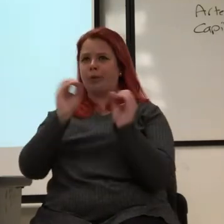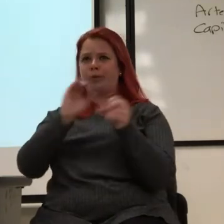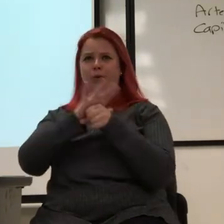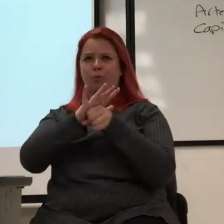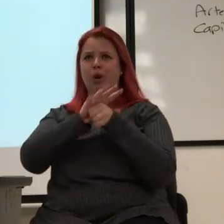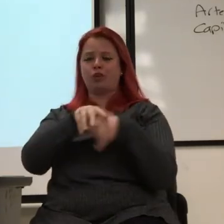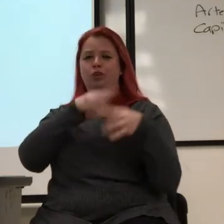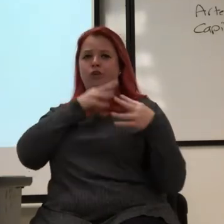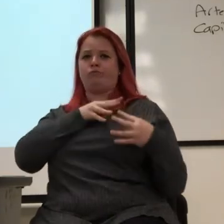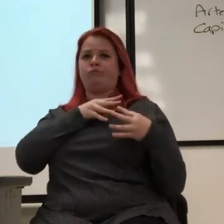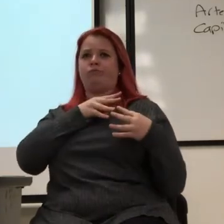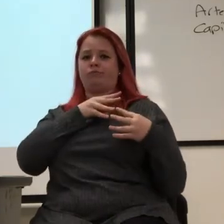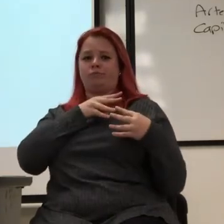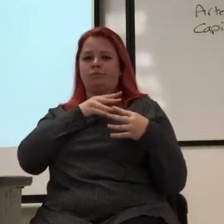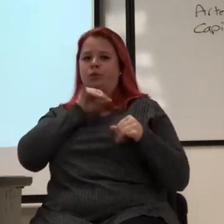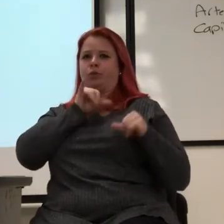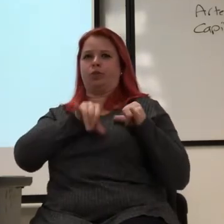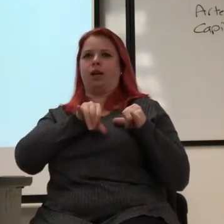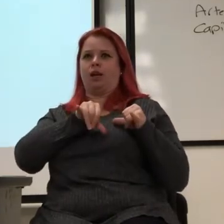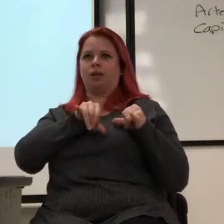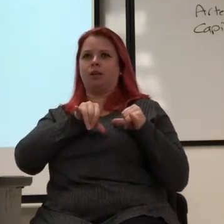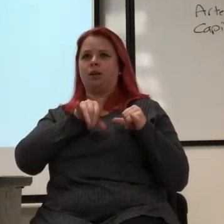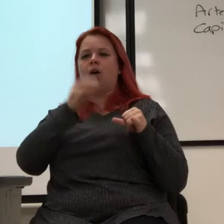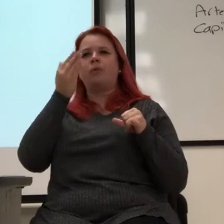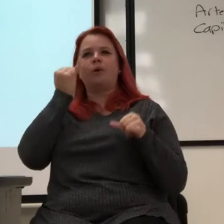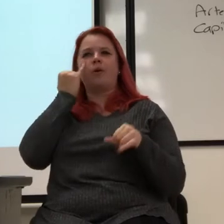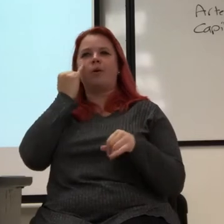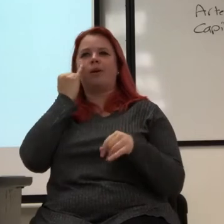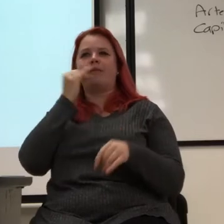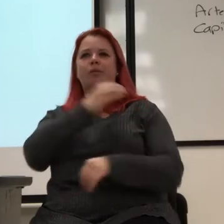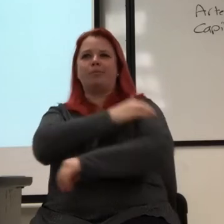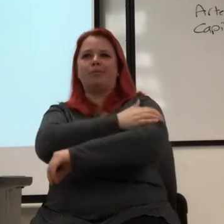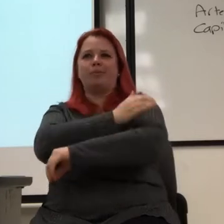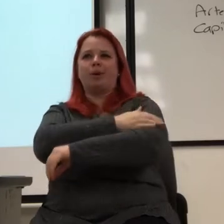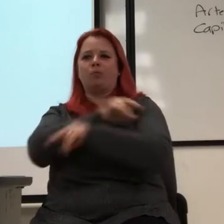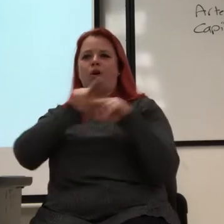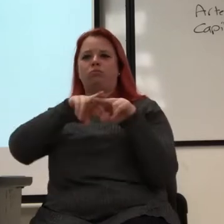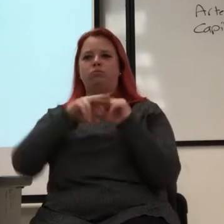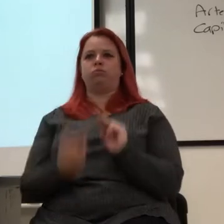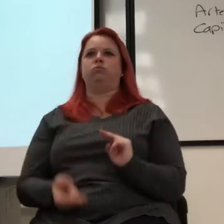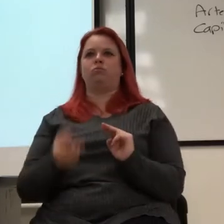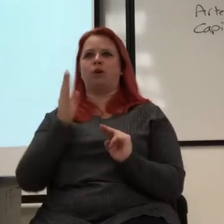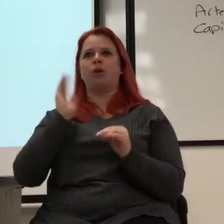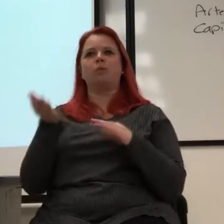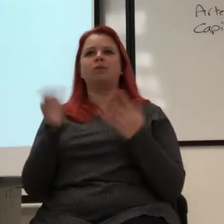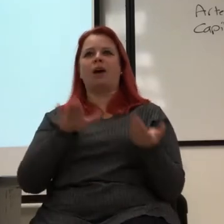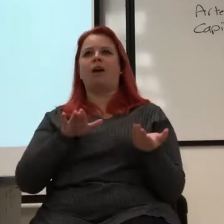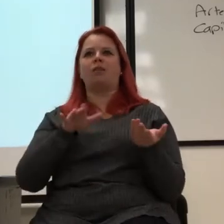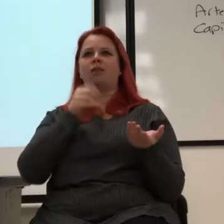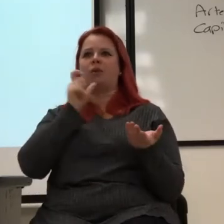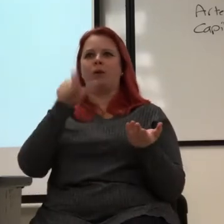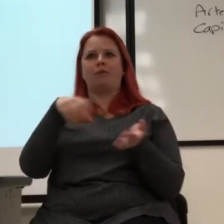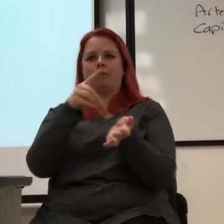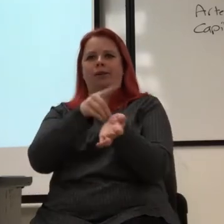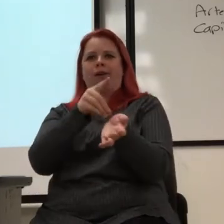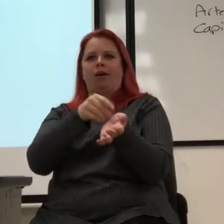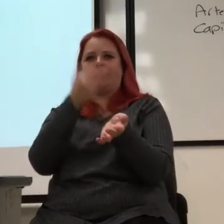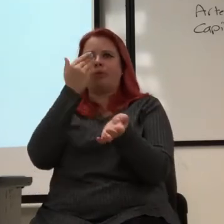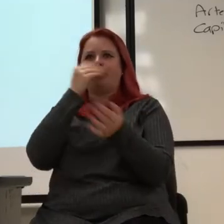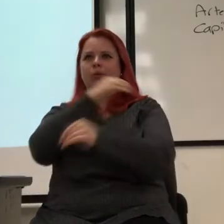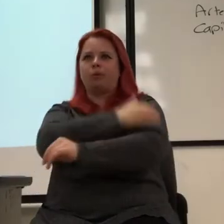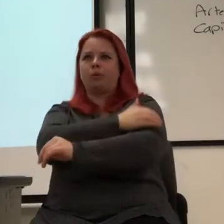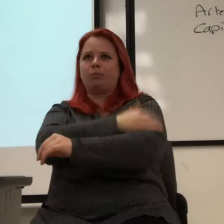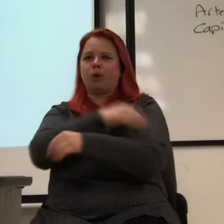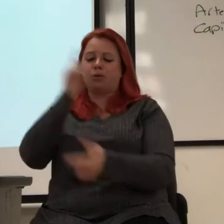know this. If your blood pressure is dropping, you're gonna die, right? You don't have to be a doctor or a student in physiology to know that. But this is the vital